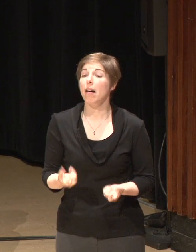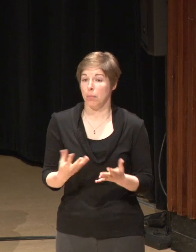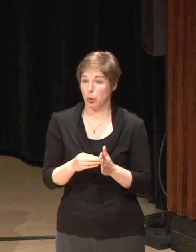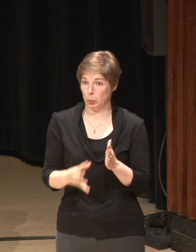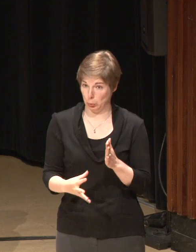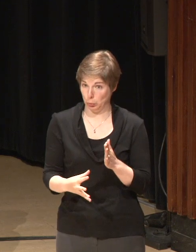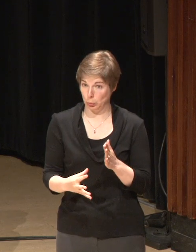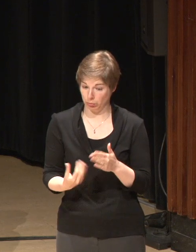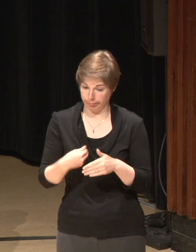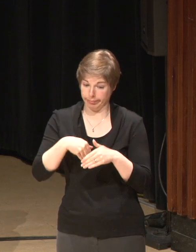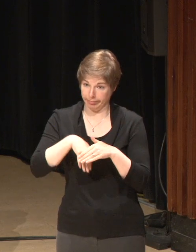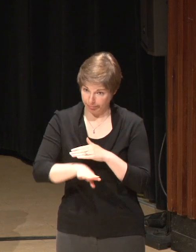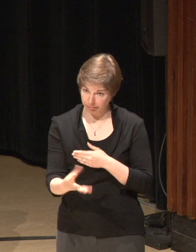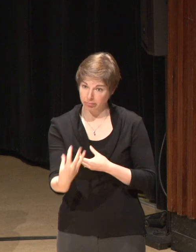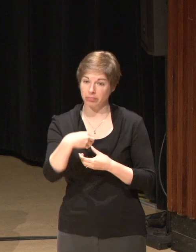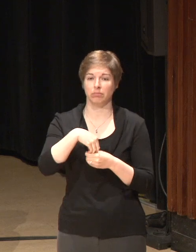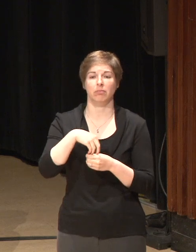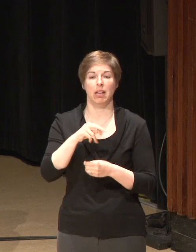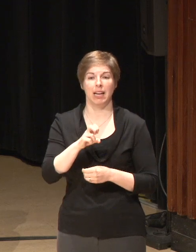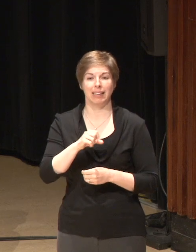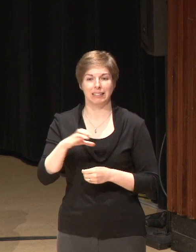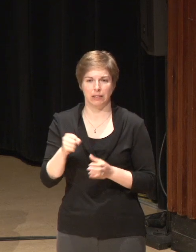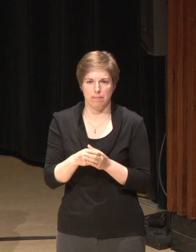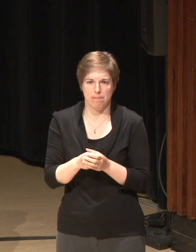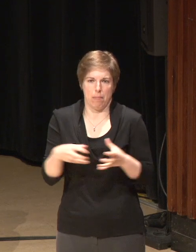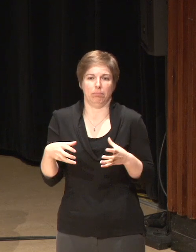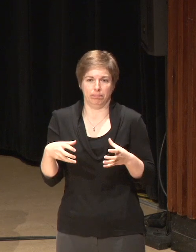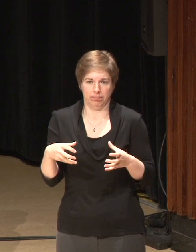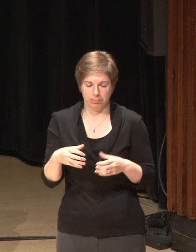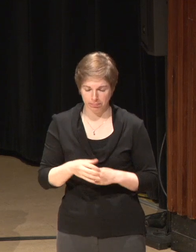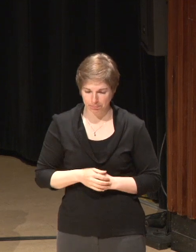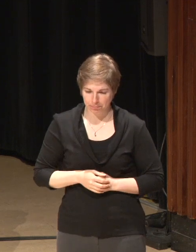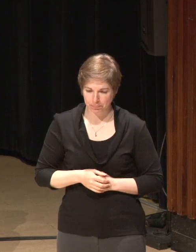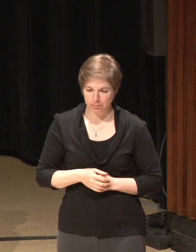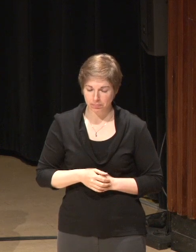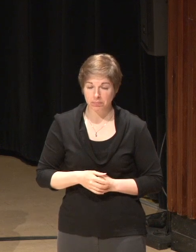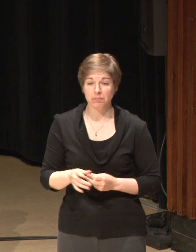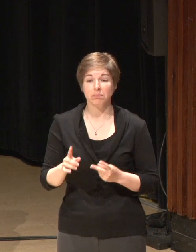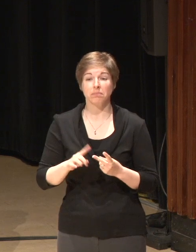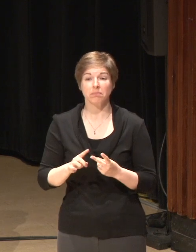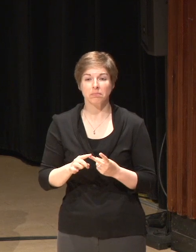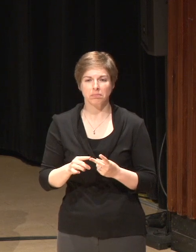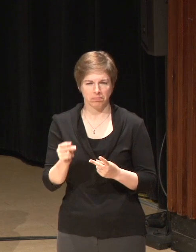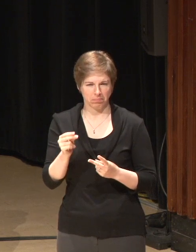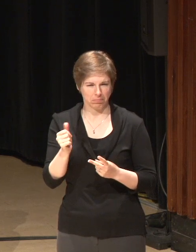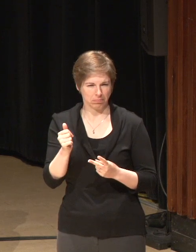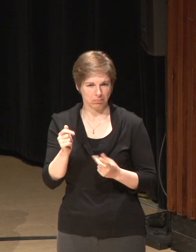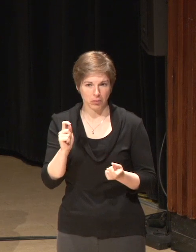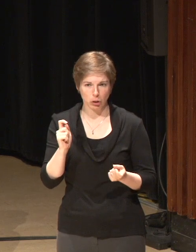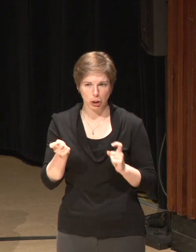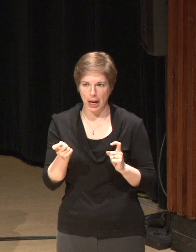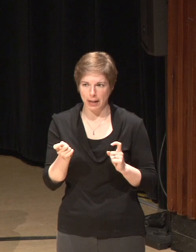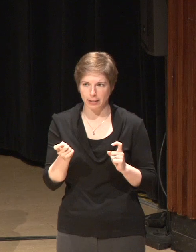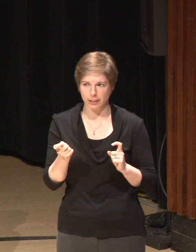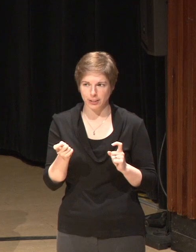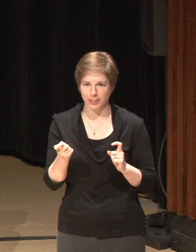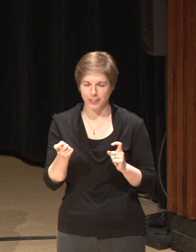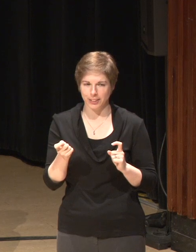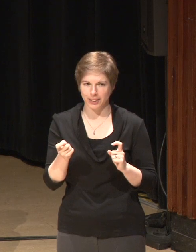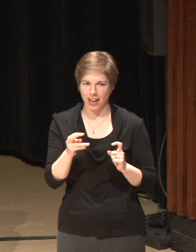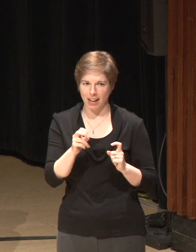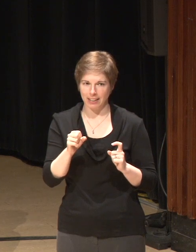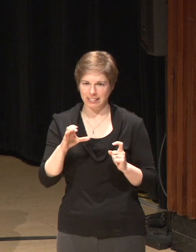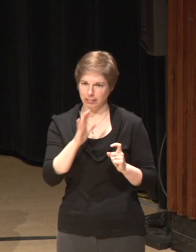to the NSCC and provided an instantaneous change in the brand of